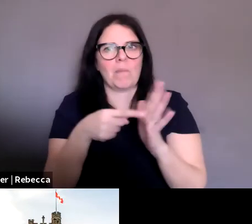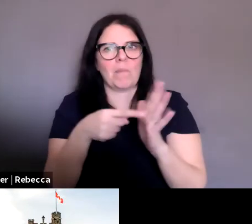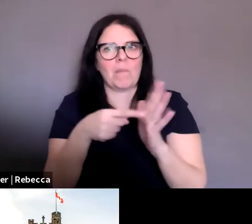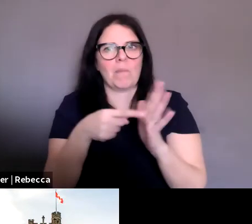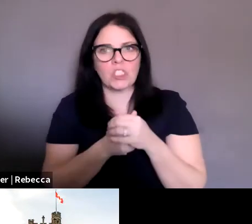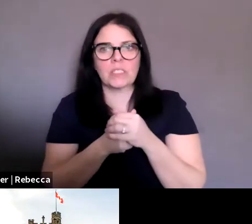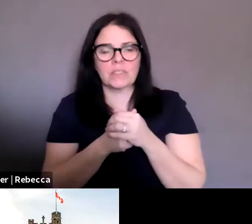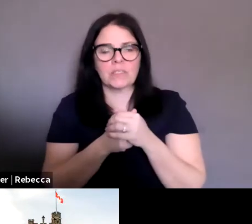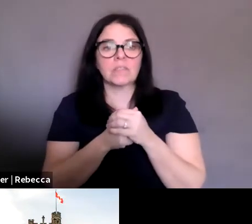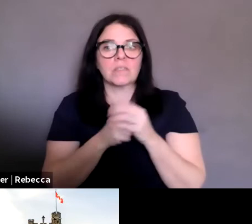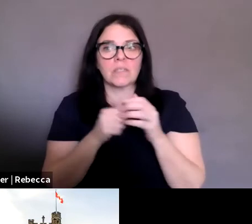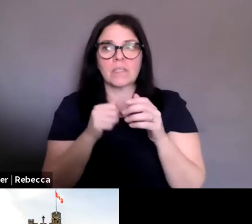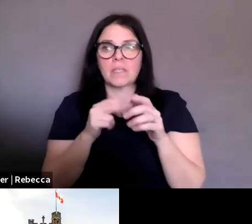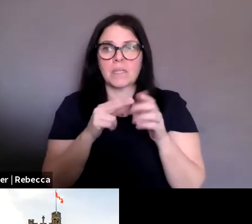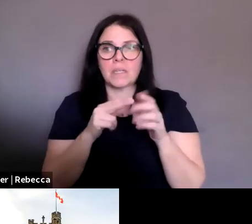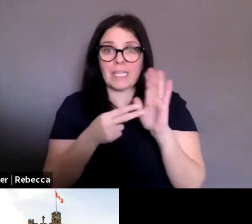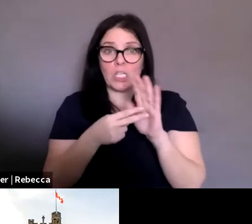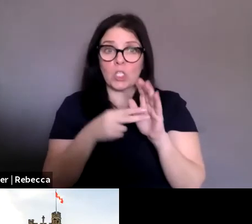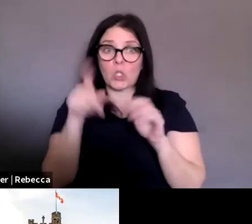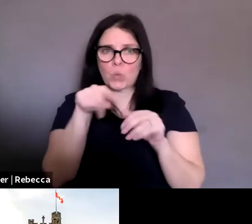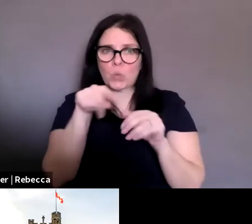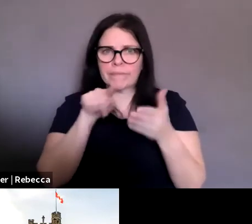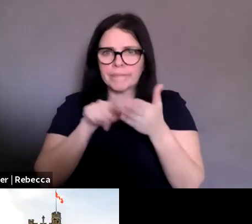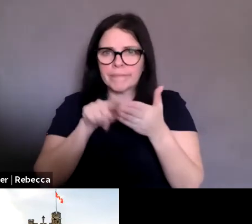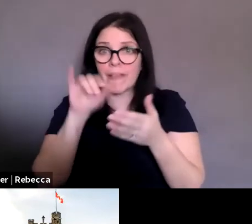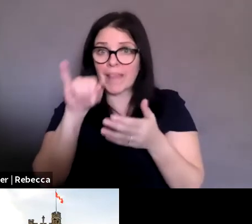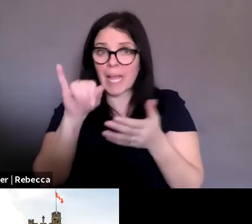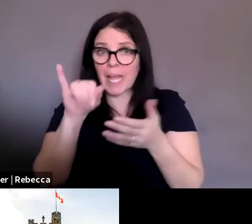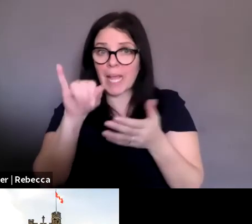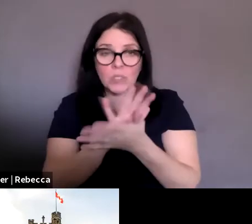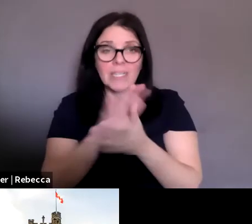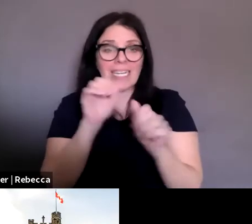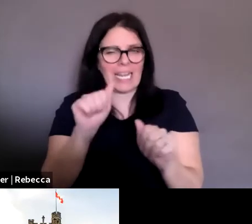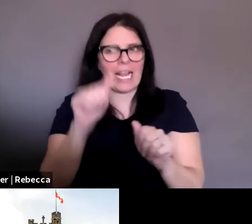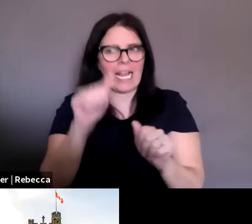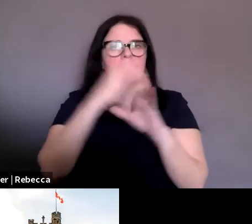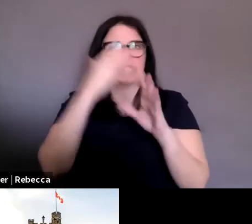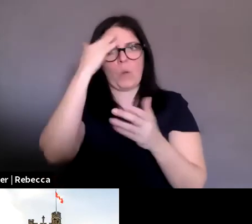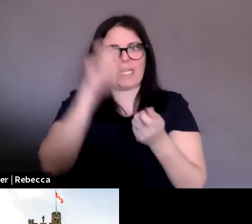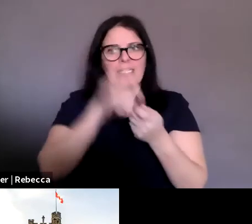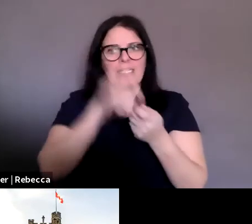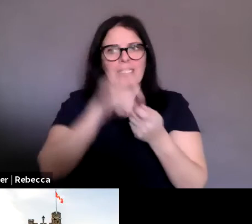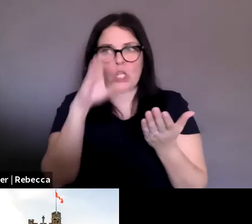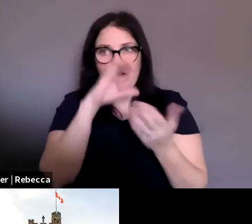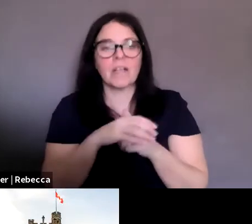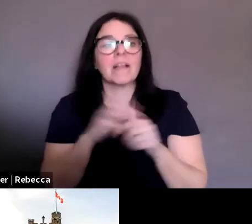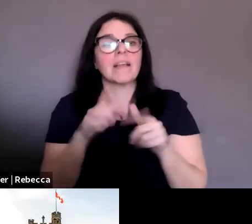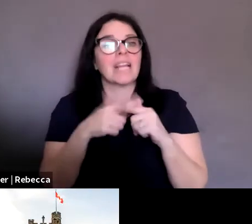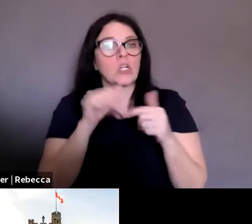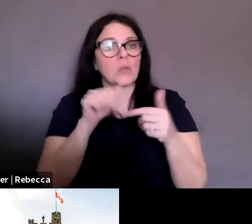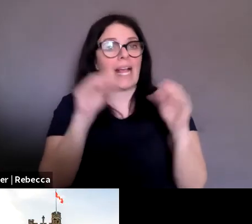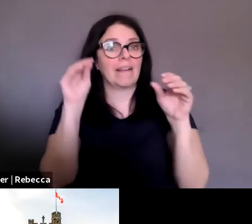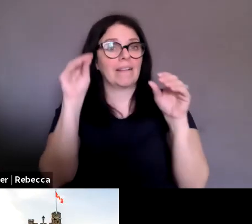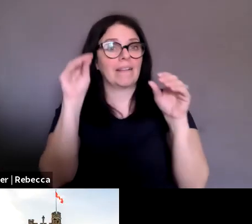that when you're uncovering that kind of material, you know exactly what you're looking for. Then you can fill out the little worksheets